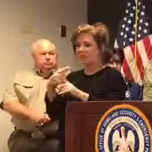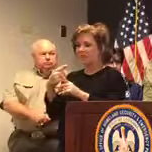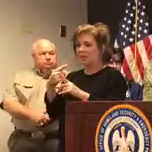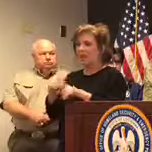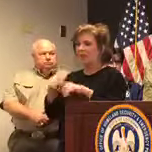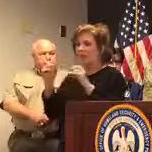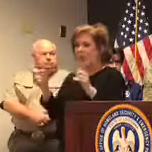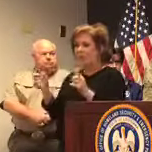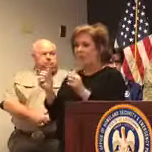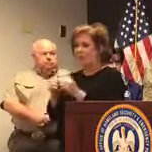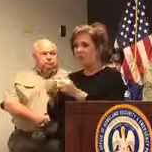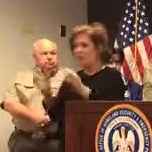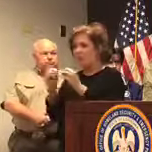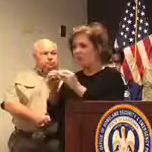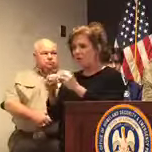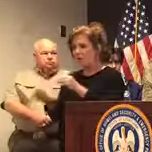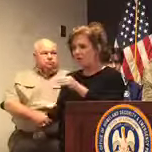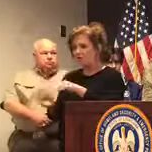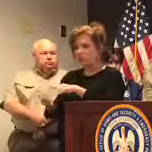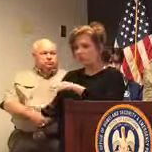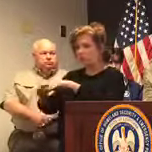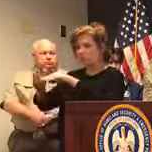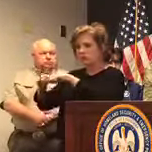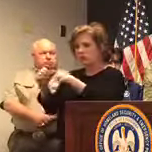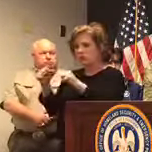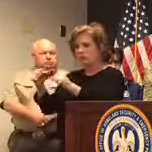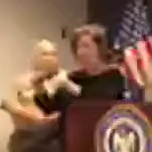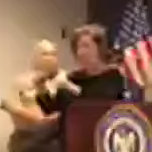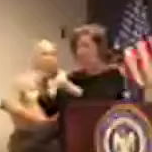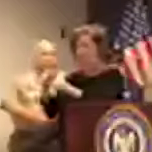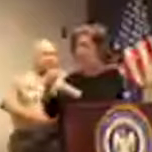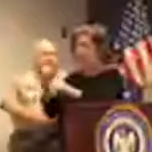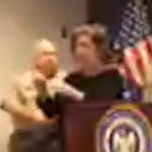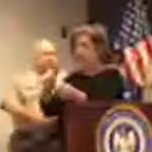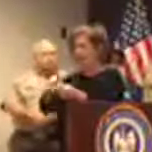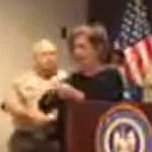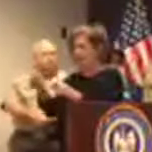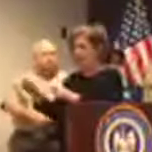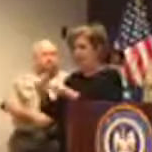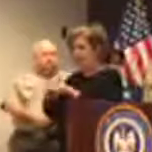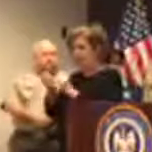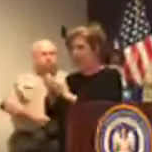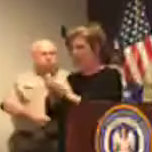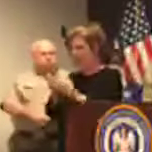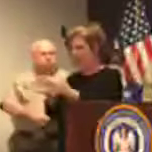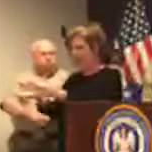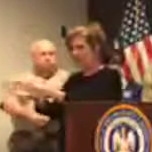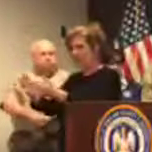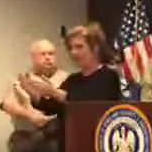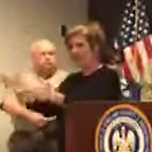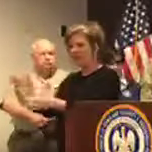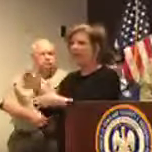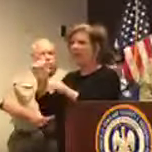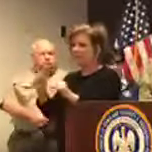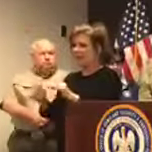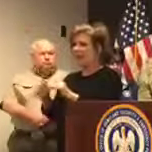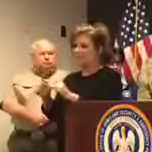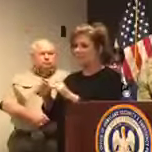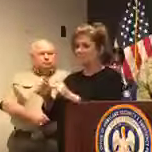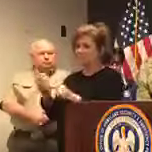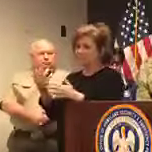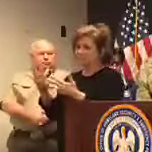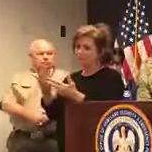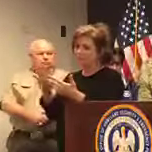more intensification and a change in the track, that certainly could go back the other way, but the forecast